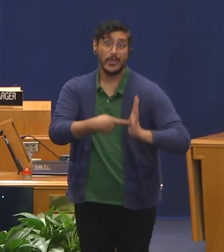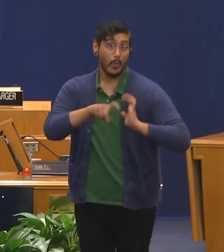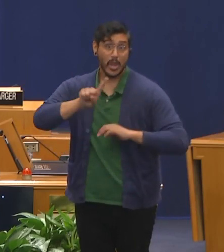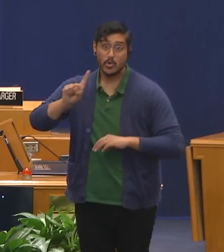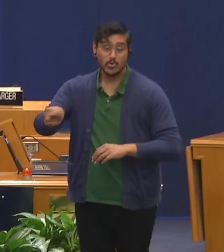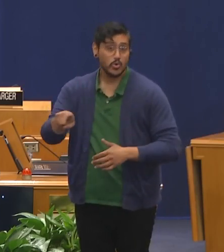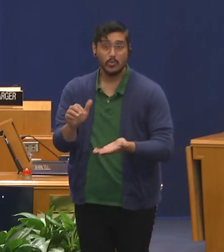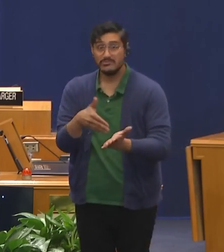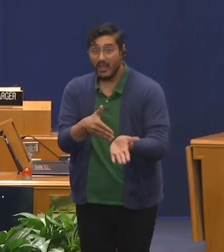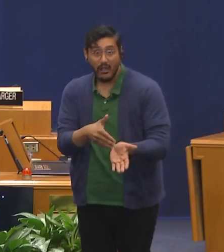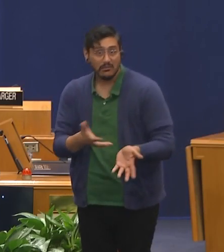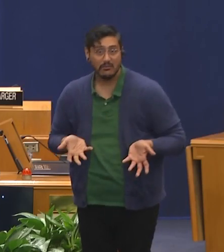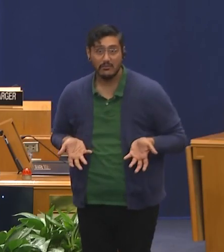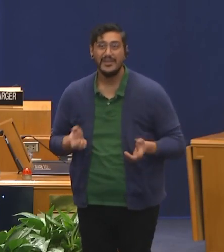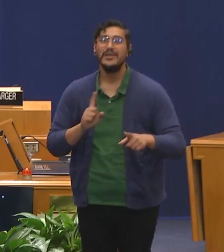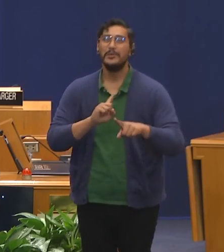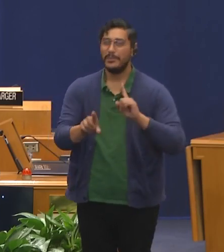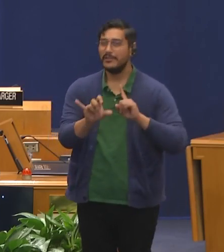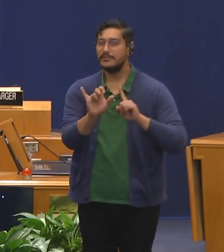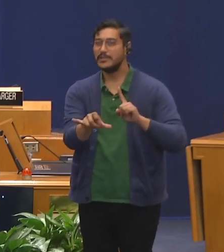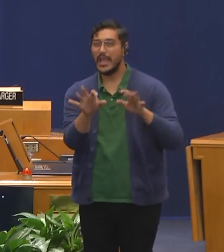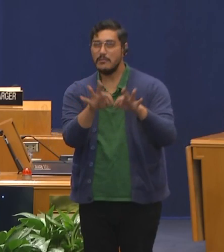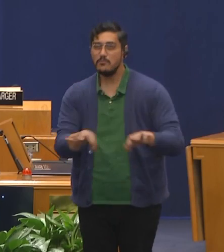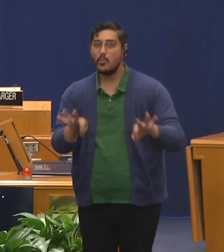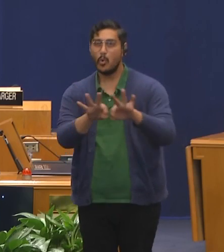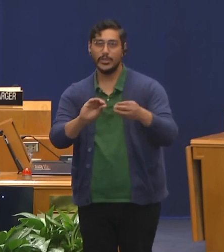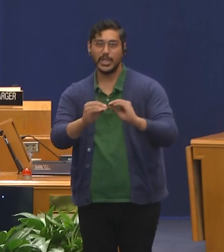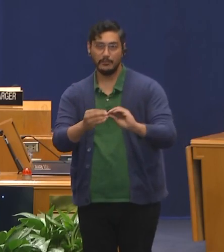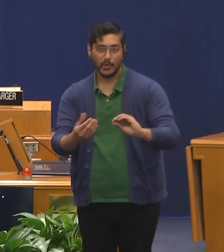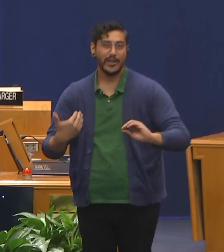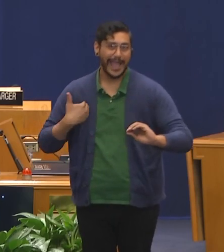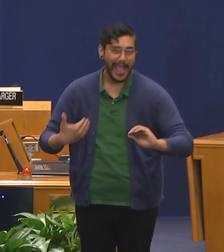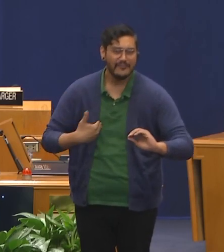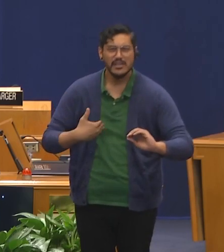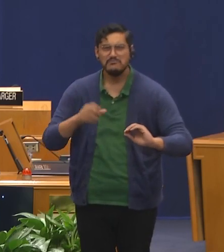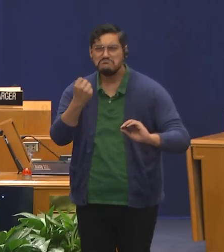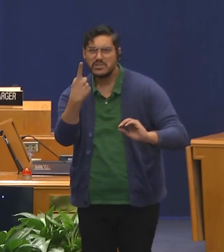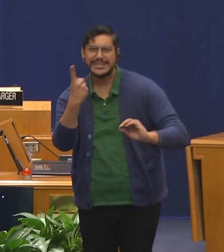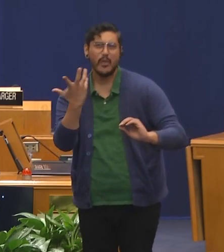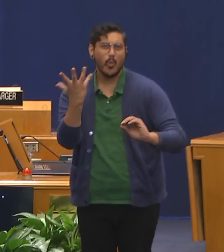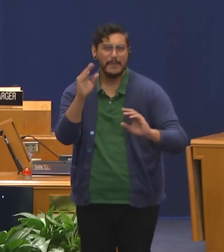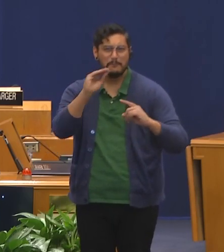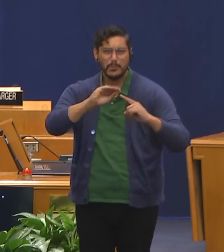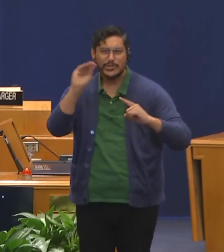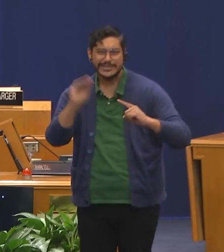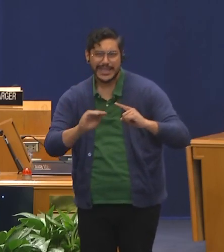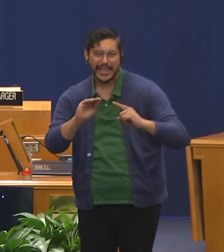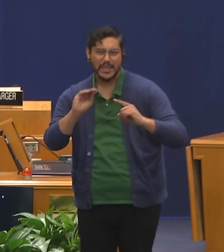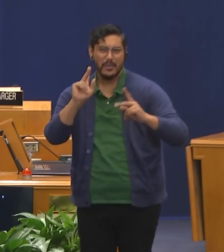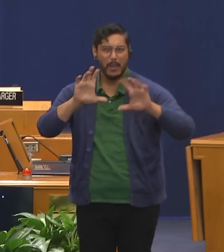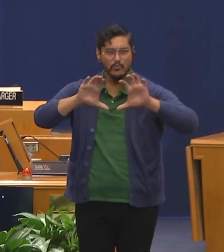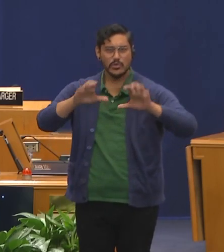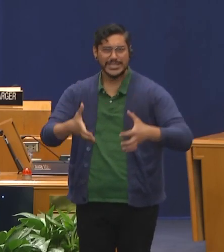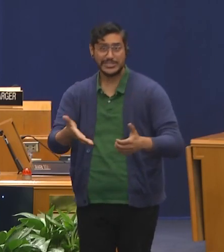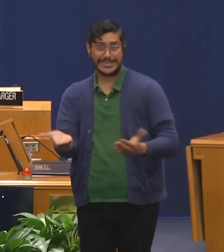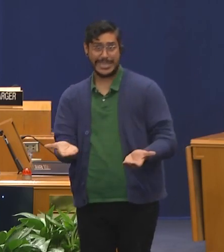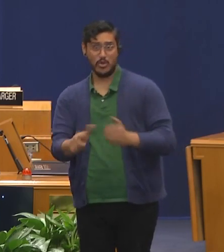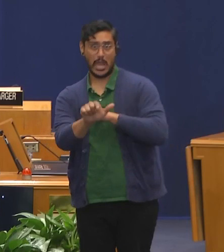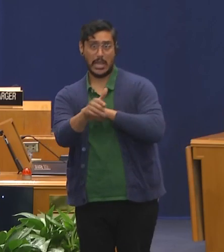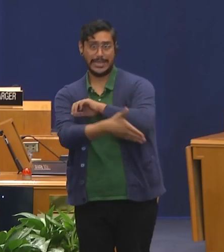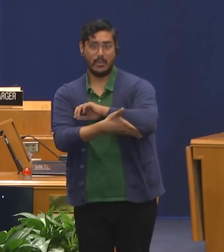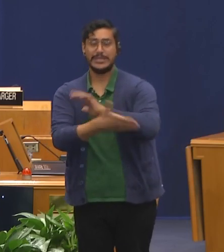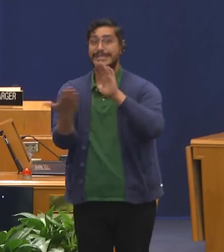an important number for us to have, for us to understand what % of the population here in LA County, similar to the